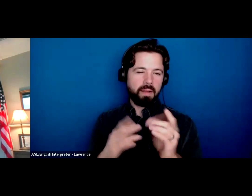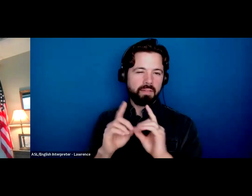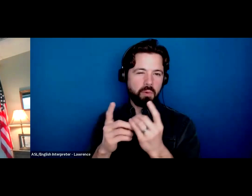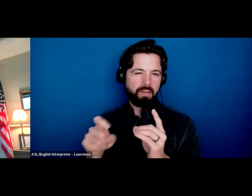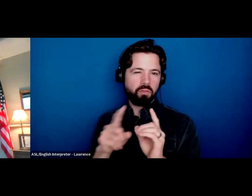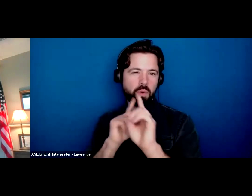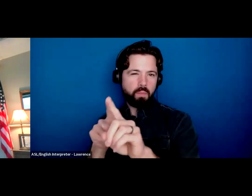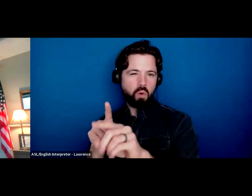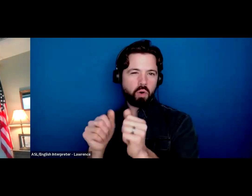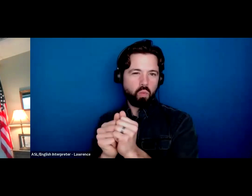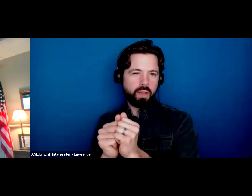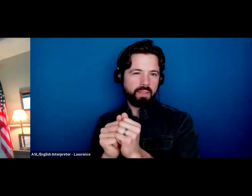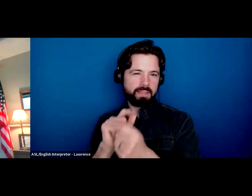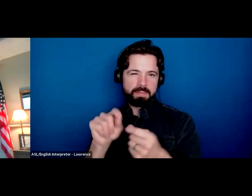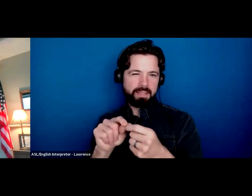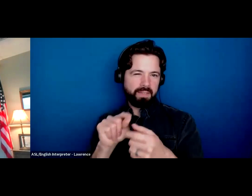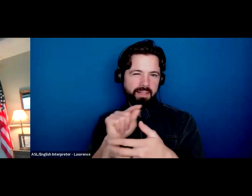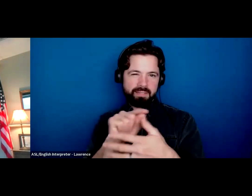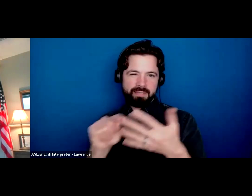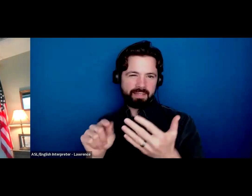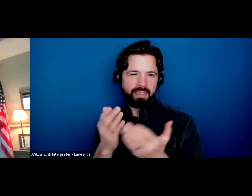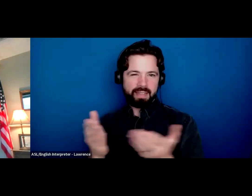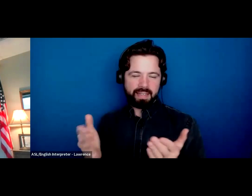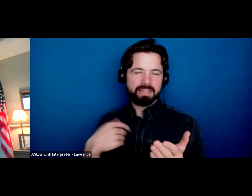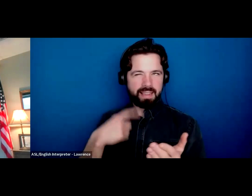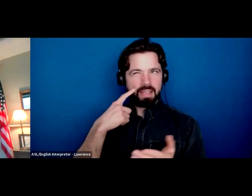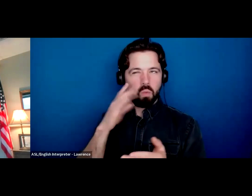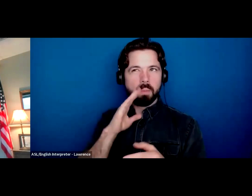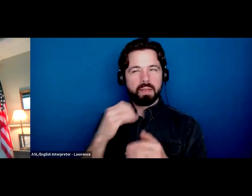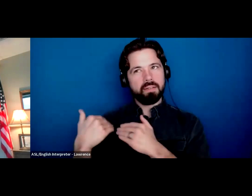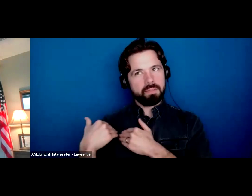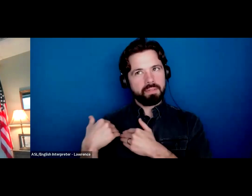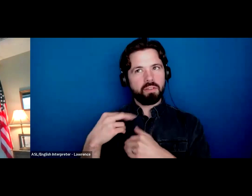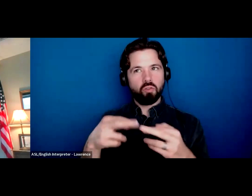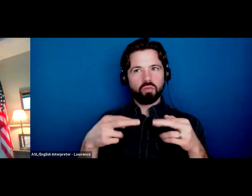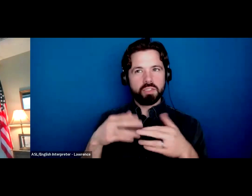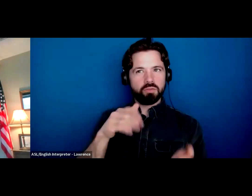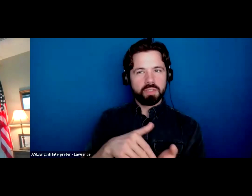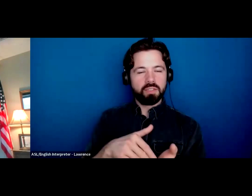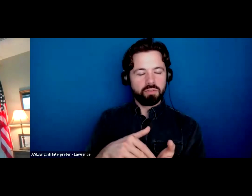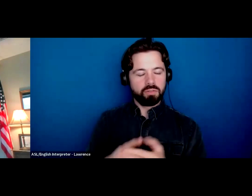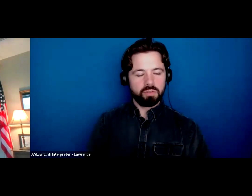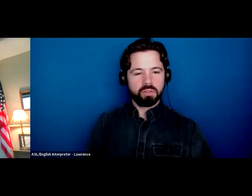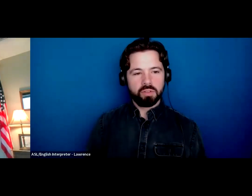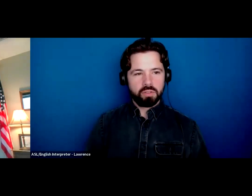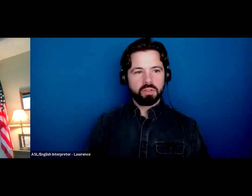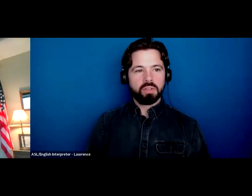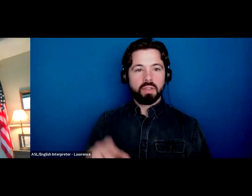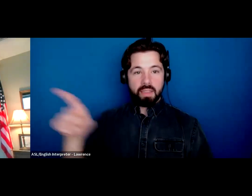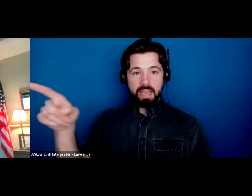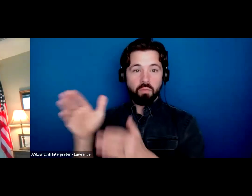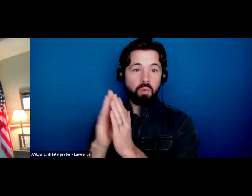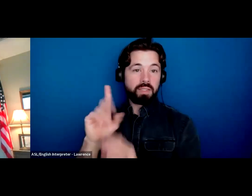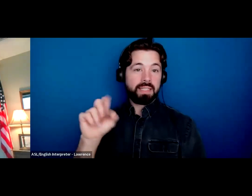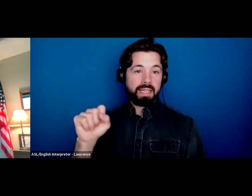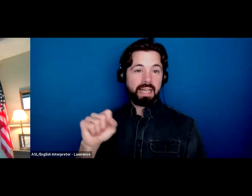mean that may roll down to the regional center as well. So one of the requested thing was they requested DDS to provide an